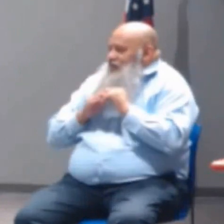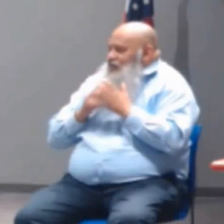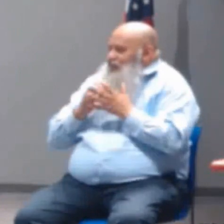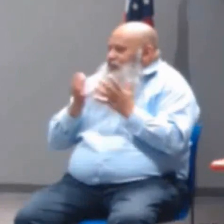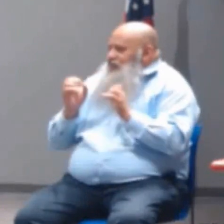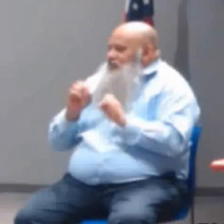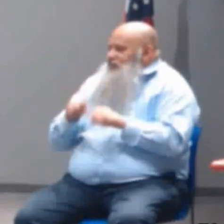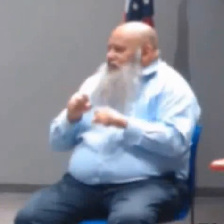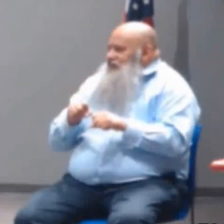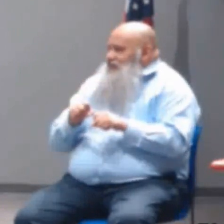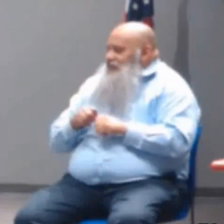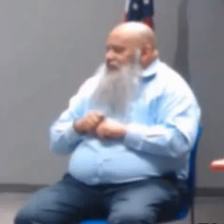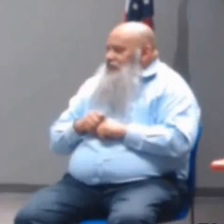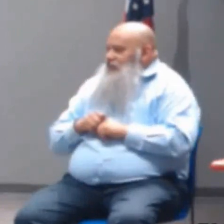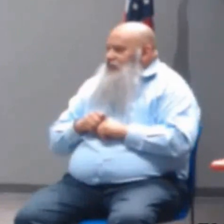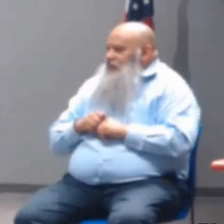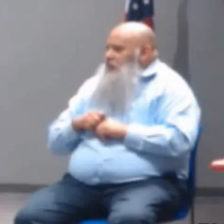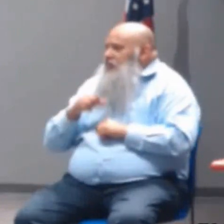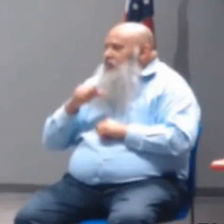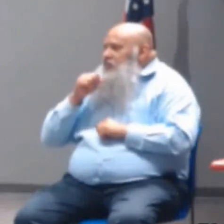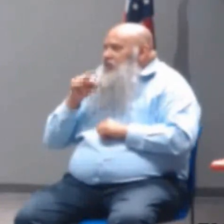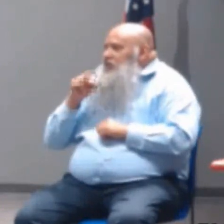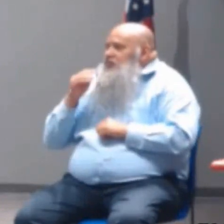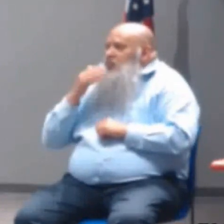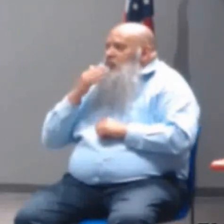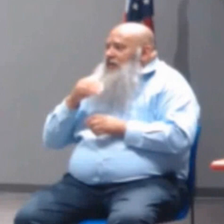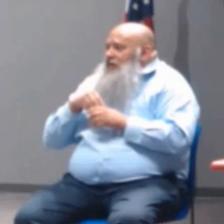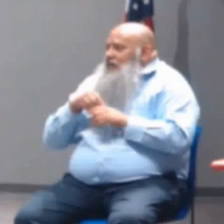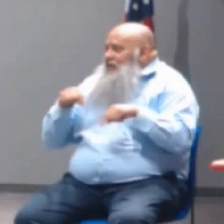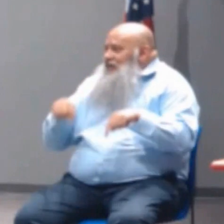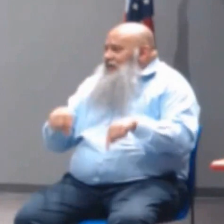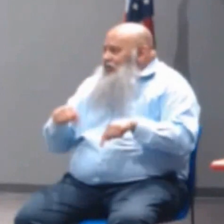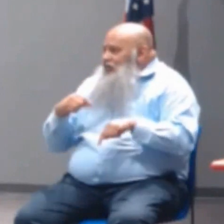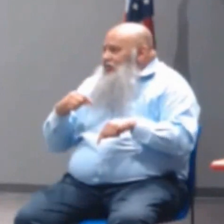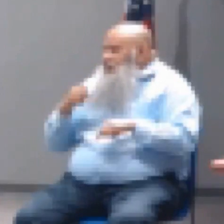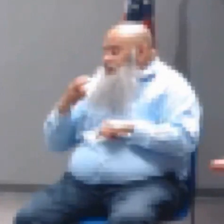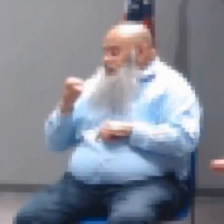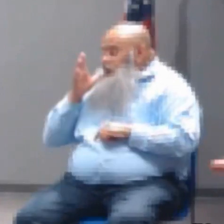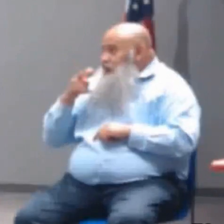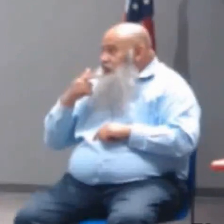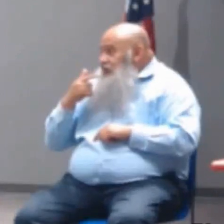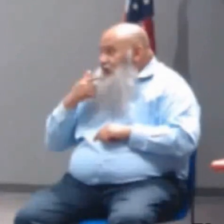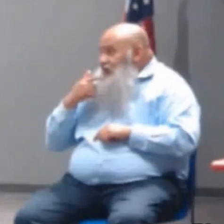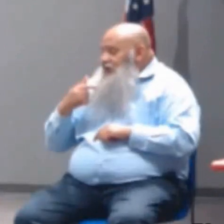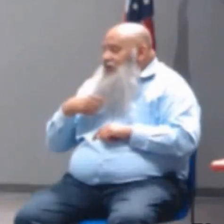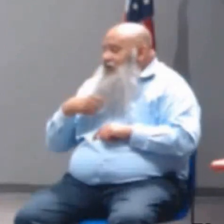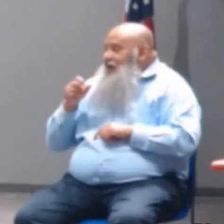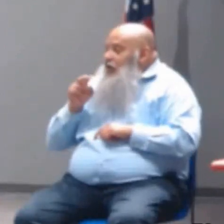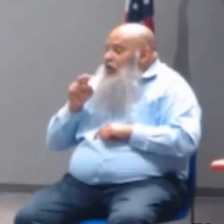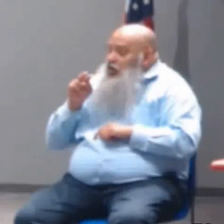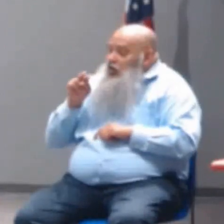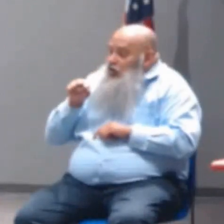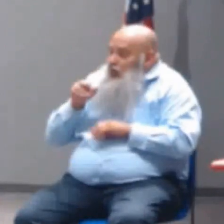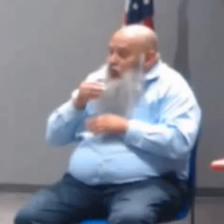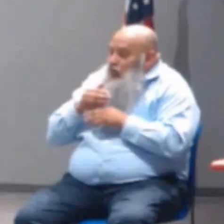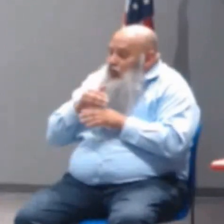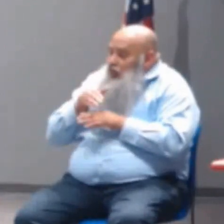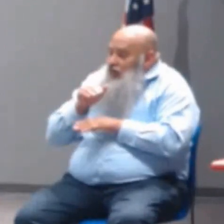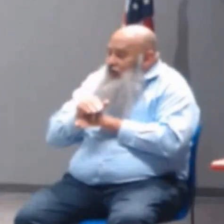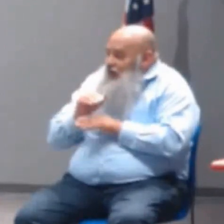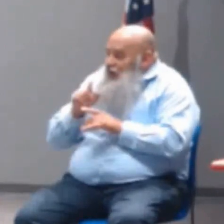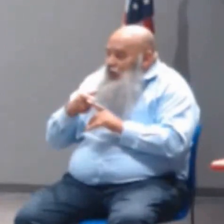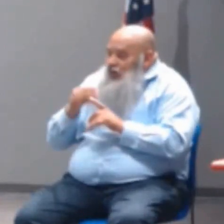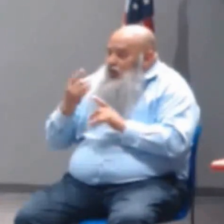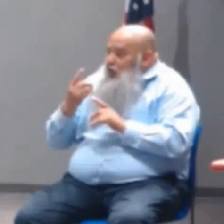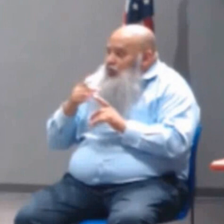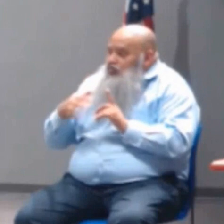It's not so bad in here, she'd say. I can peek out the window at night when there's nobody around,